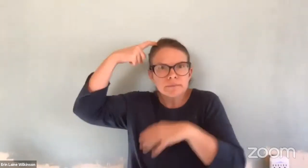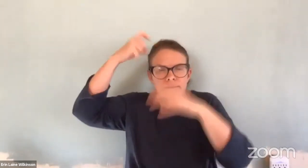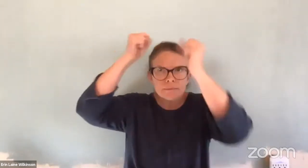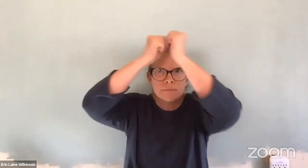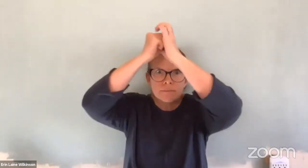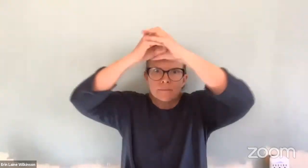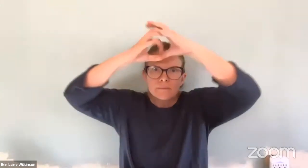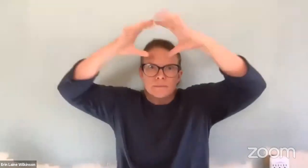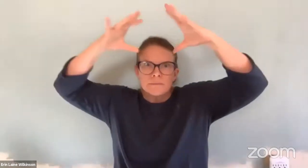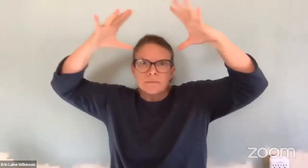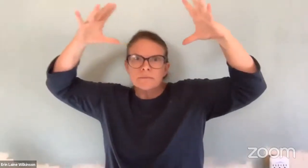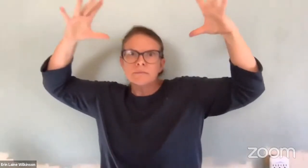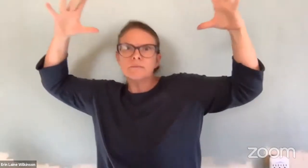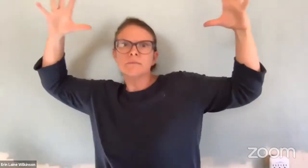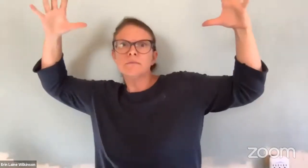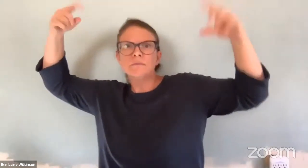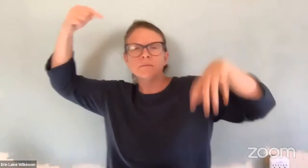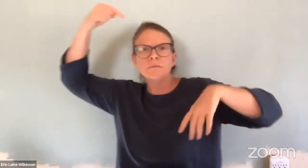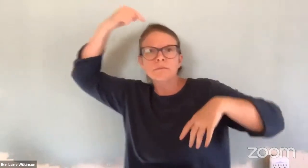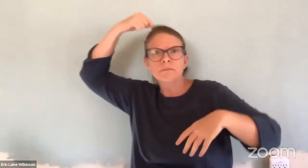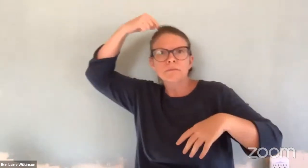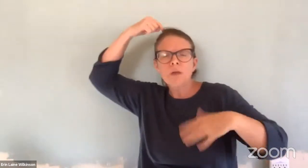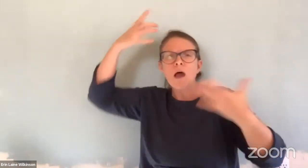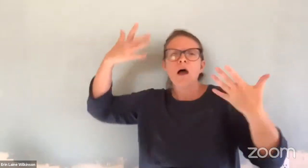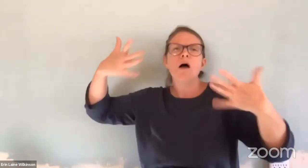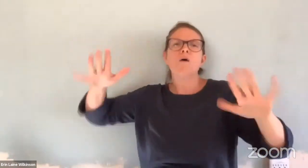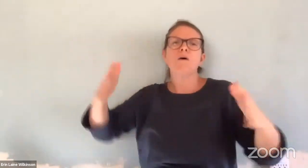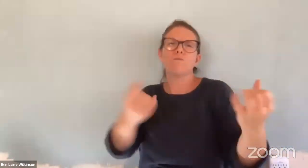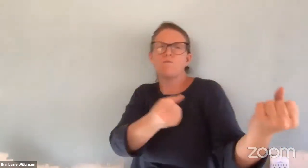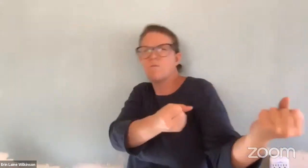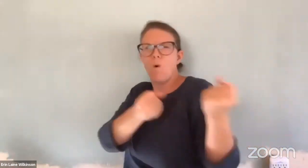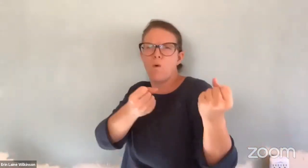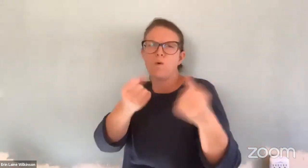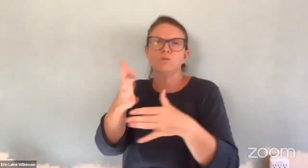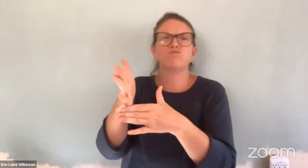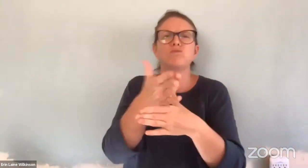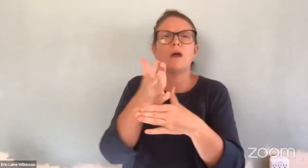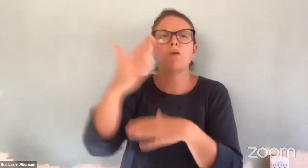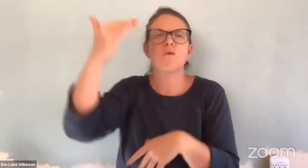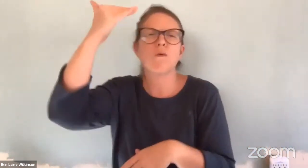it's familiar, and within the individual language users'